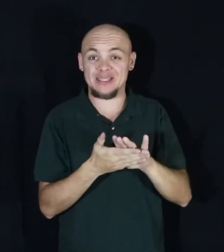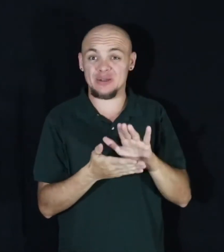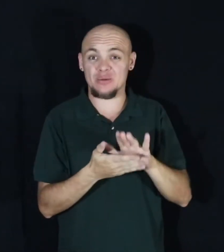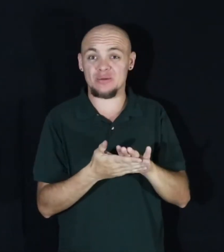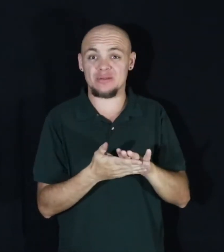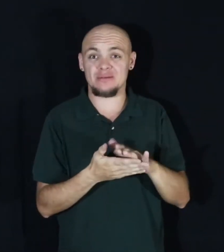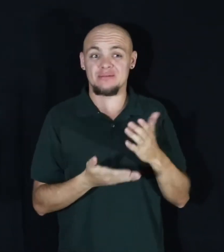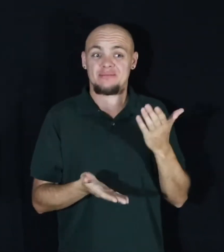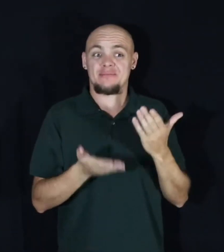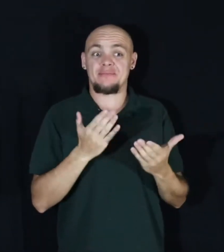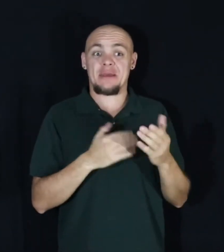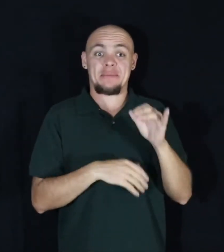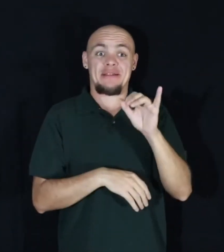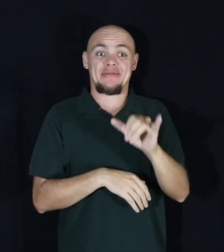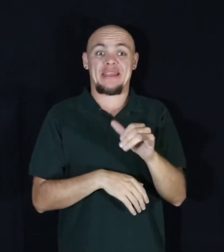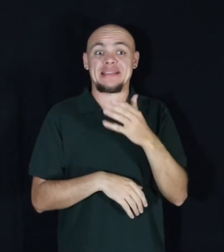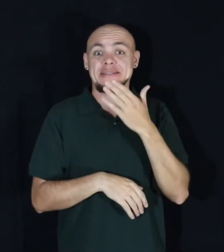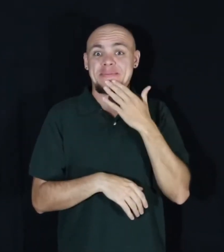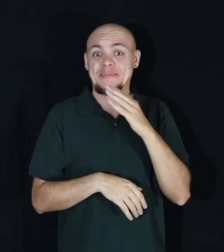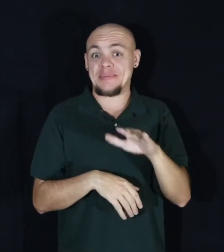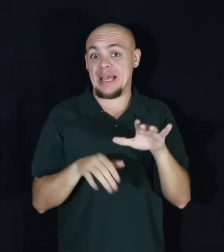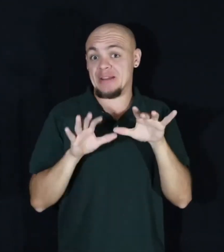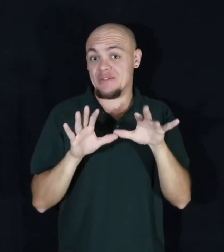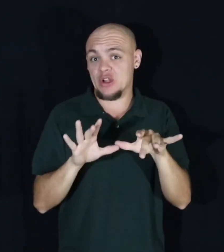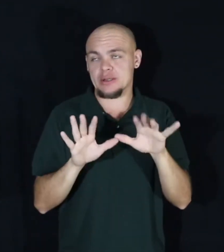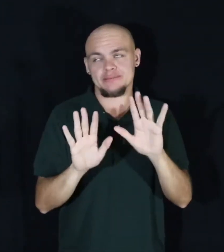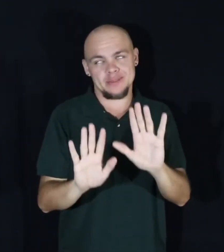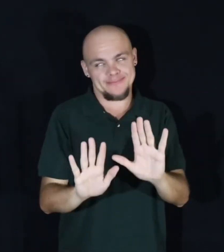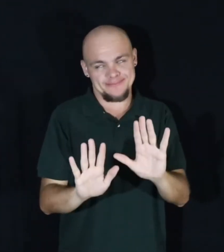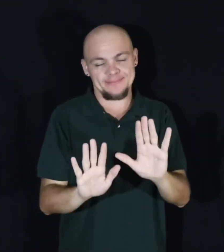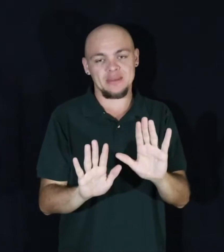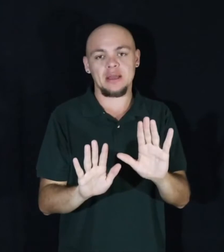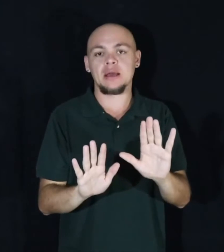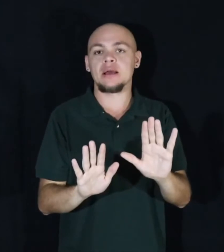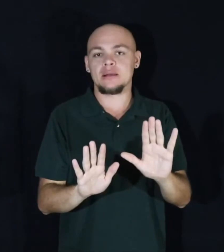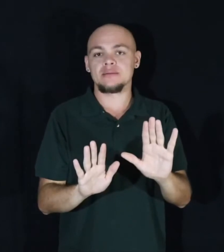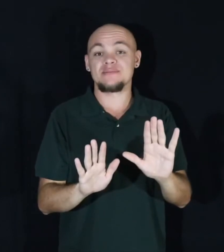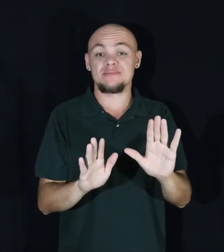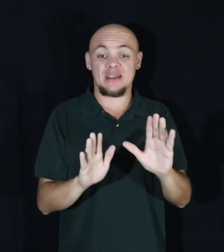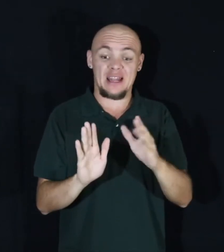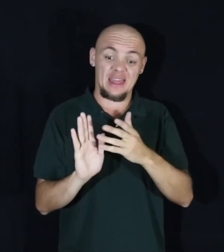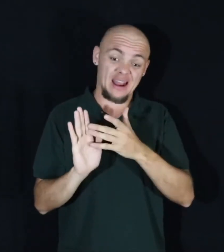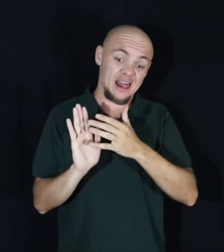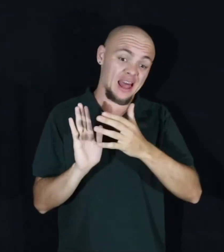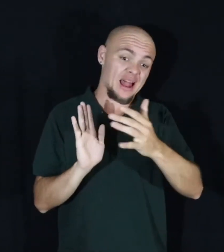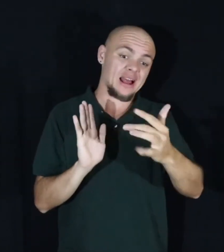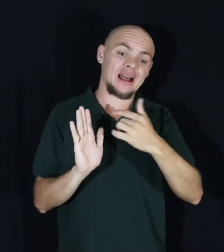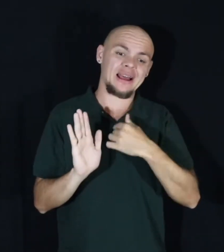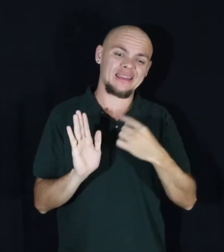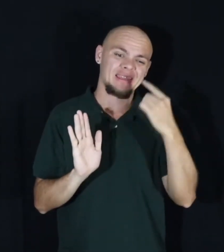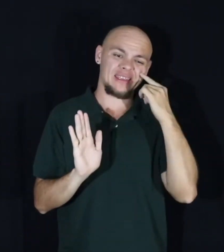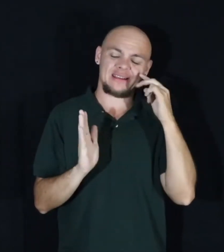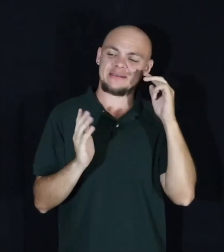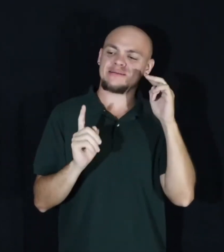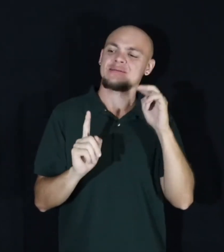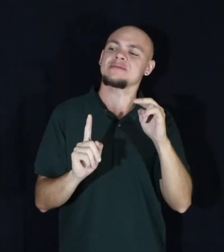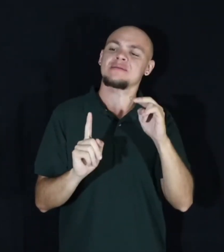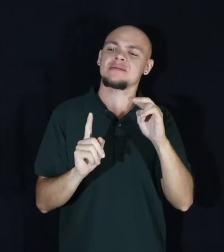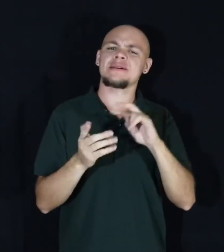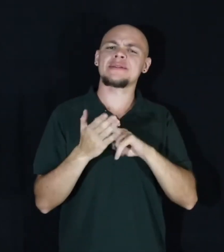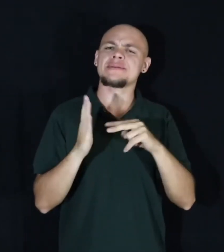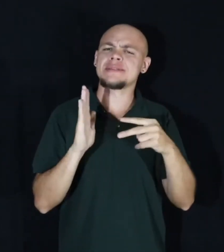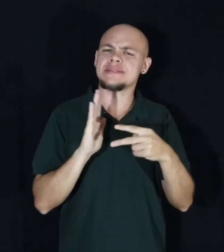Maybe that's just a case of bad flirting. But in the grander scheme of things, I began to think, well, what does this